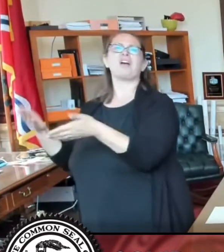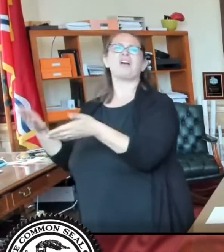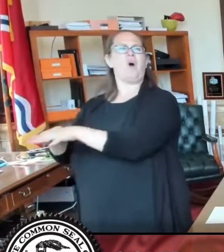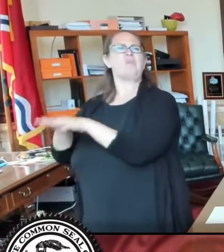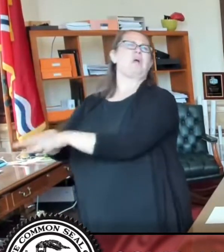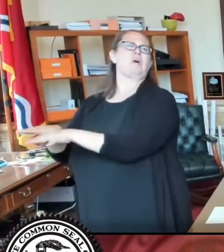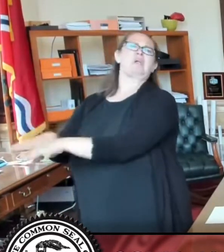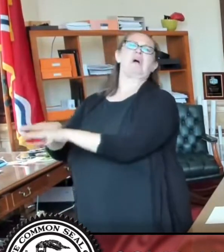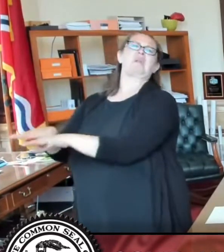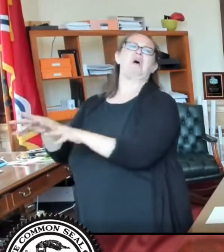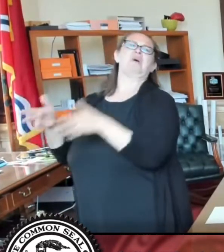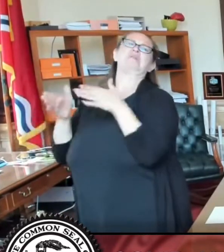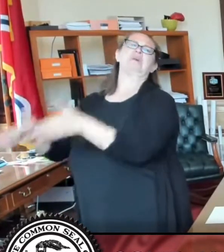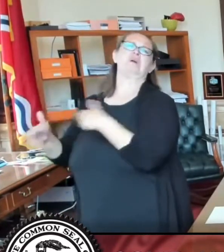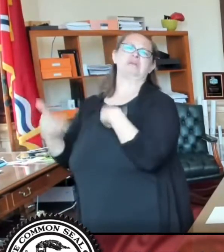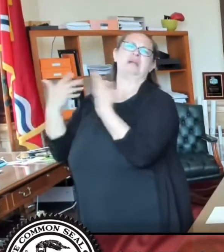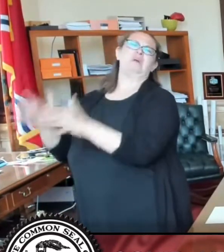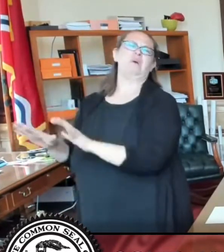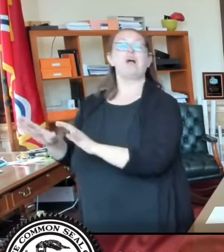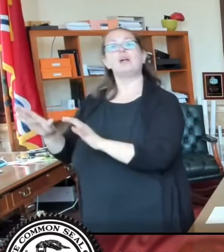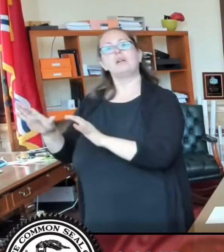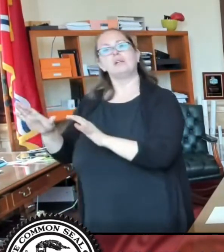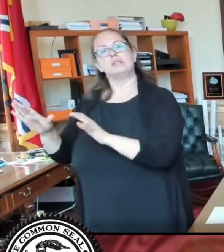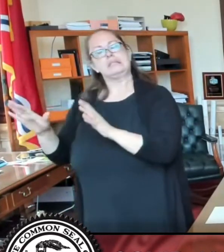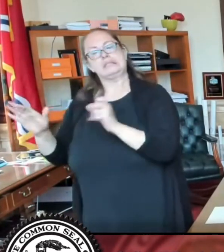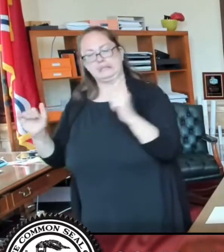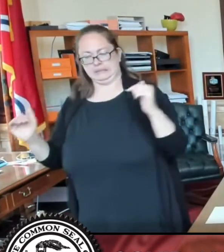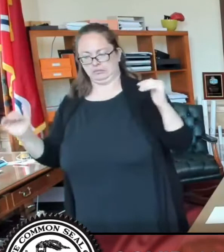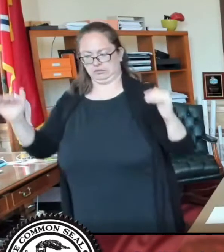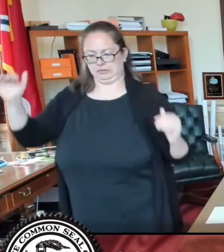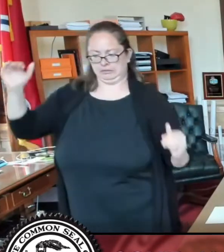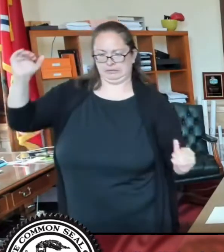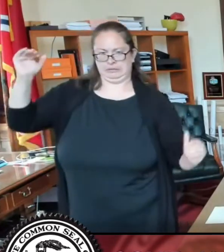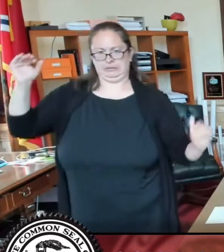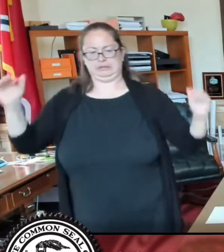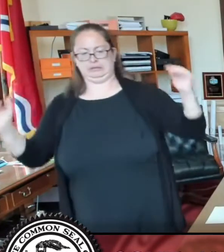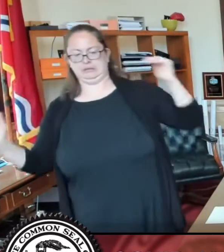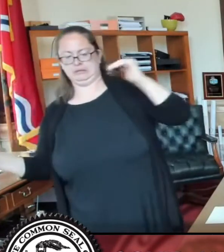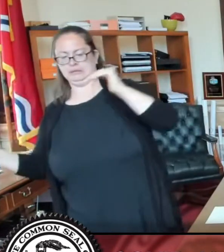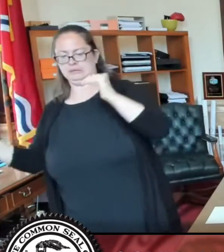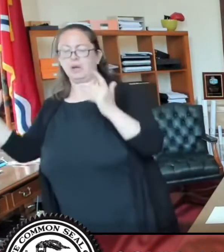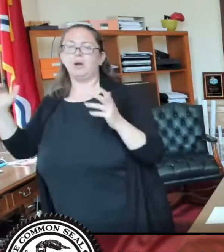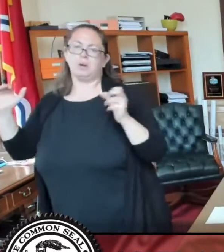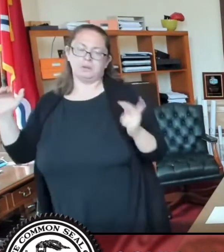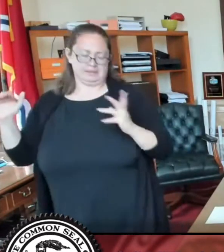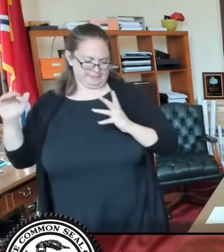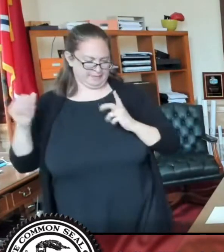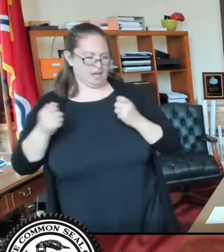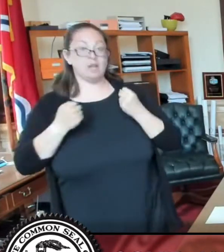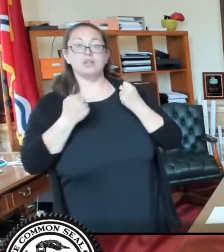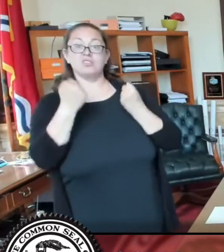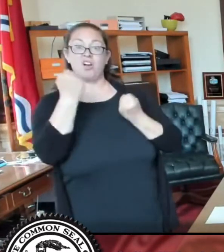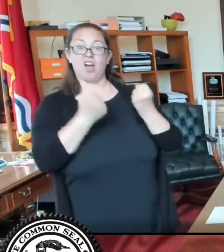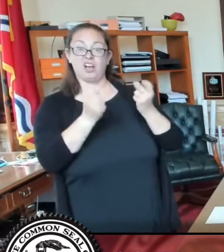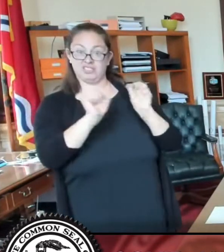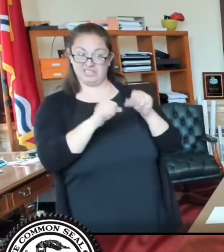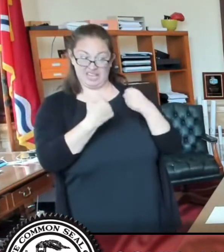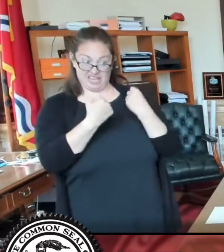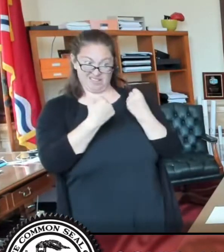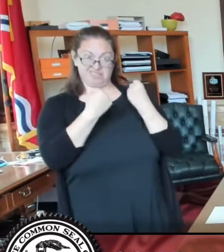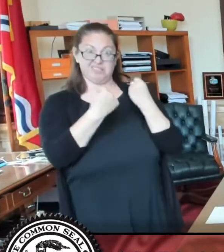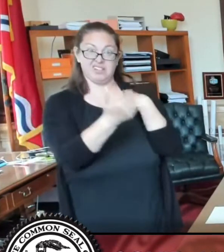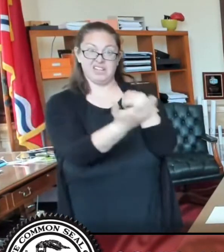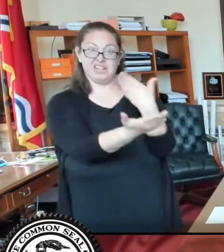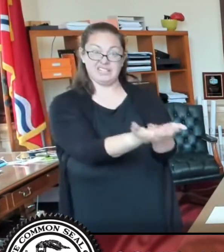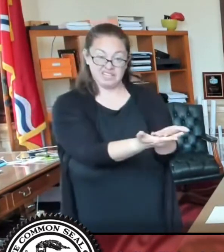to have a balancing act here, to have enough room for cars to get where they need to go, but also